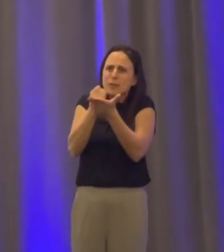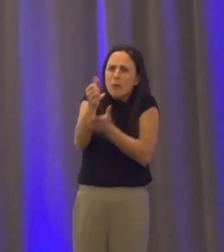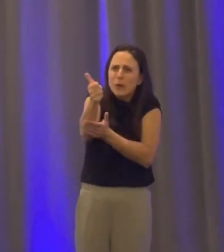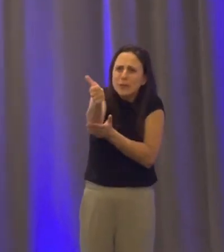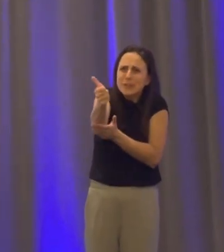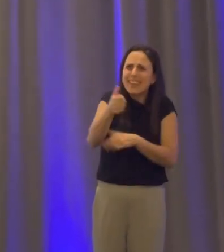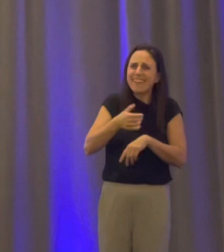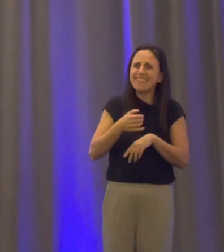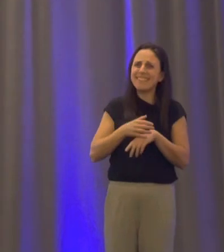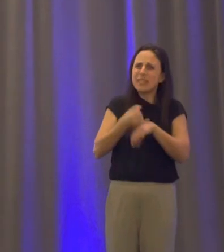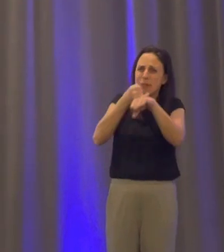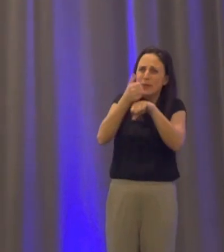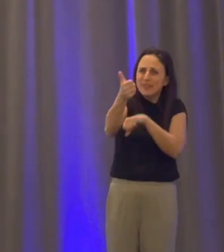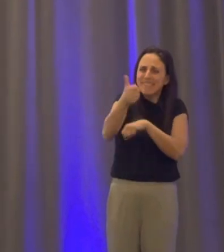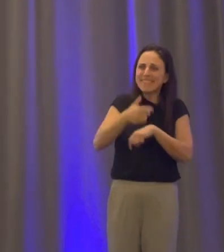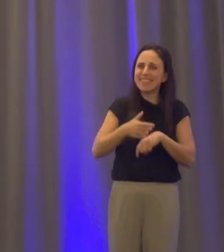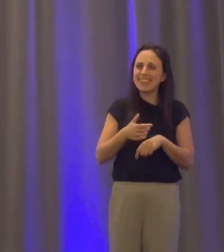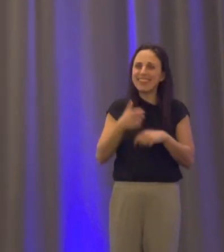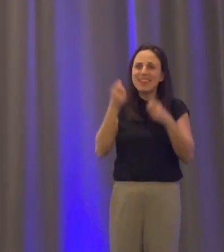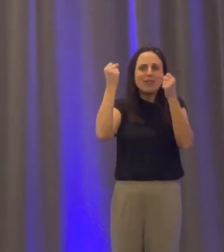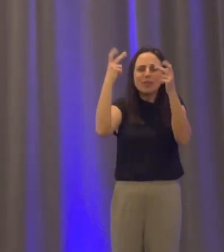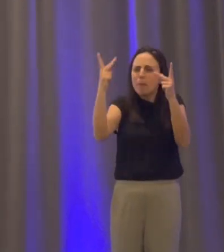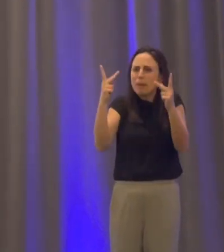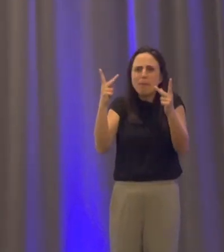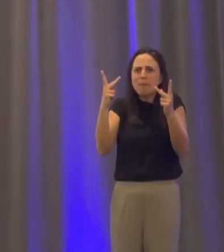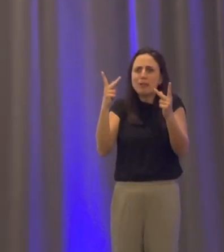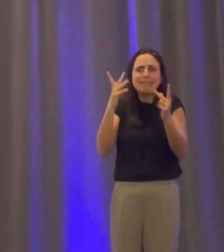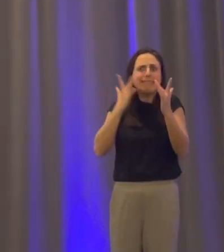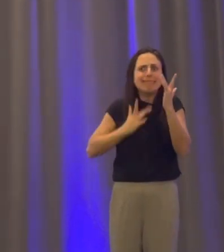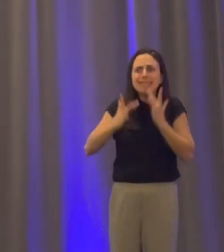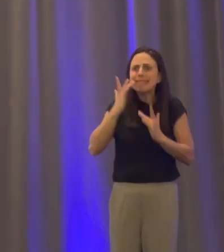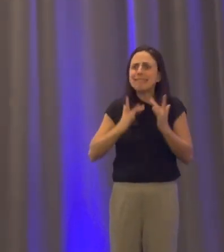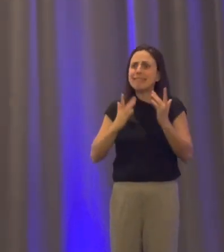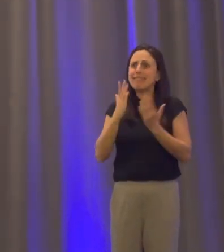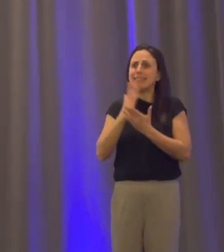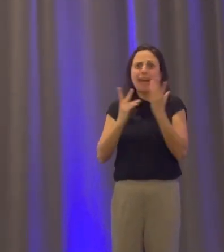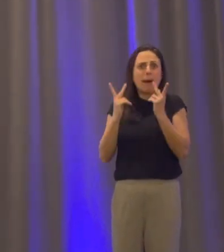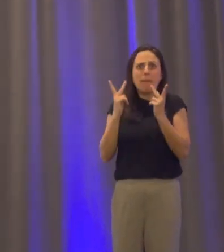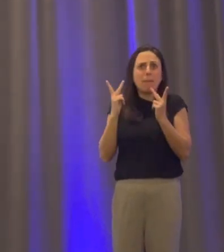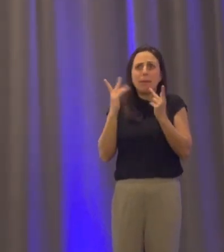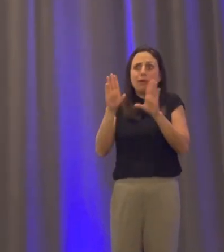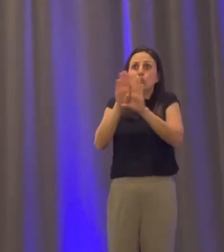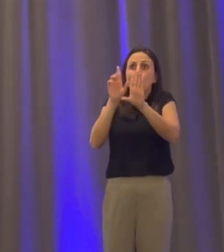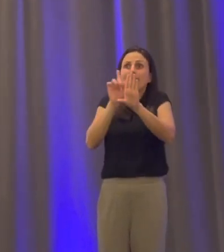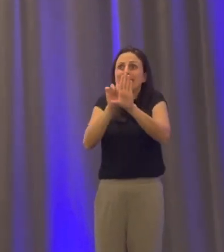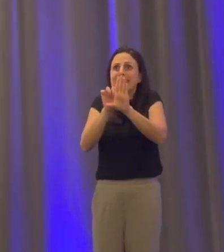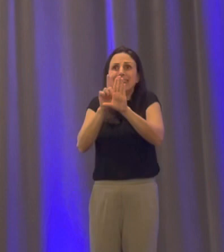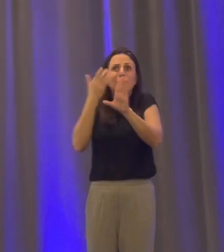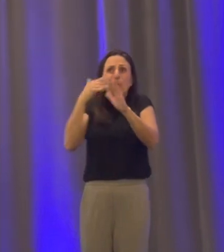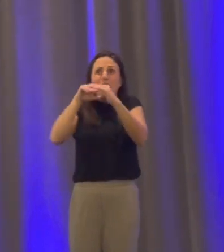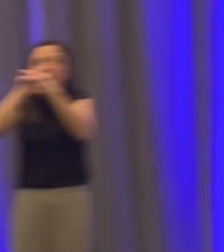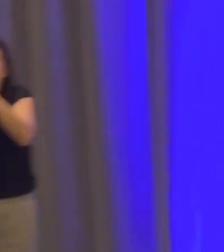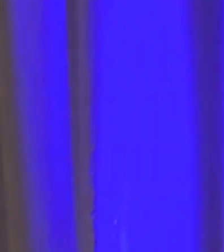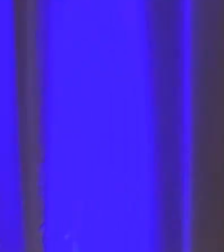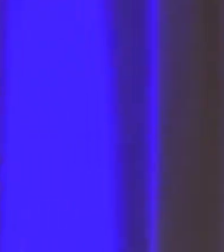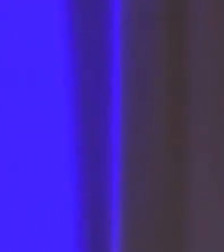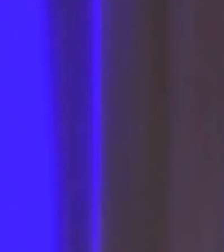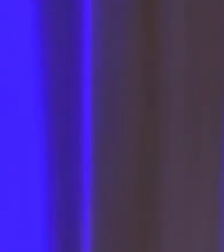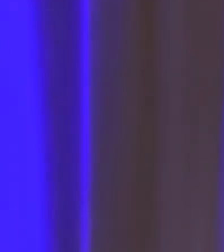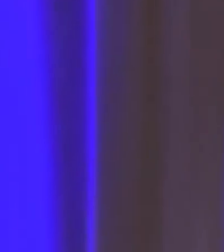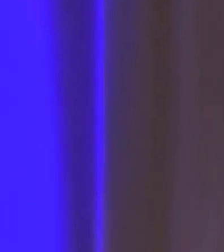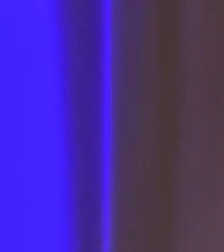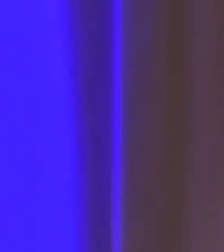yourselves, because so many have it and so many are on that door of two. And to be able to enjoy the things